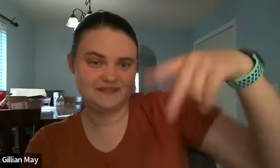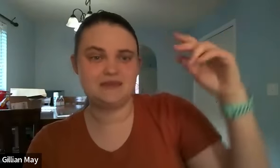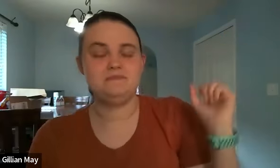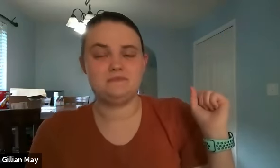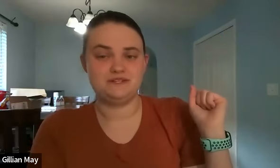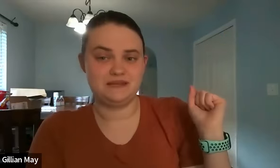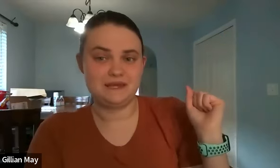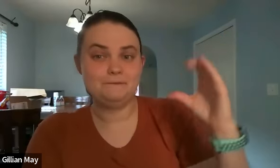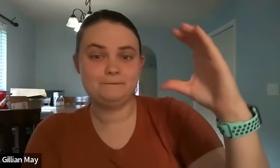Okay. I'm going to do it again.